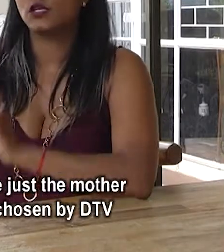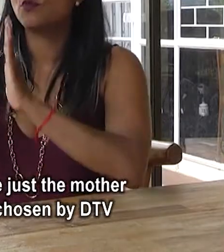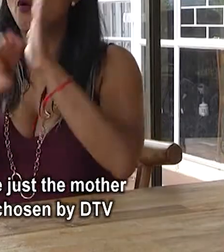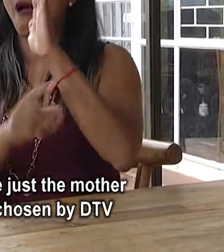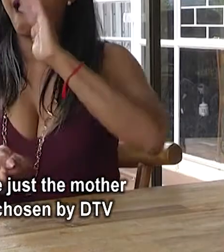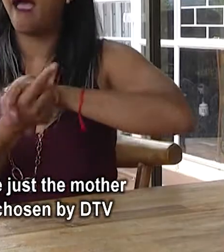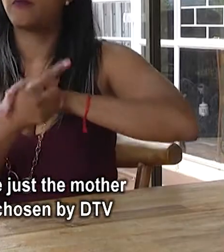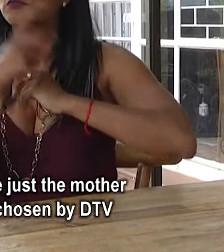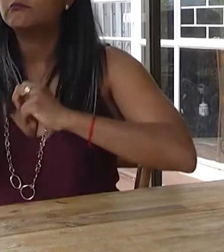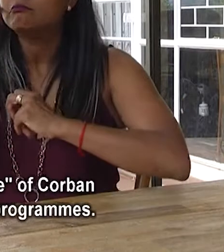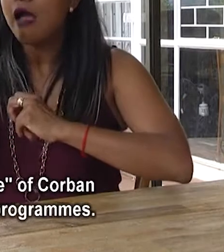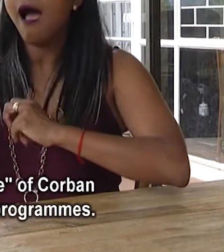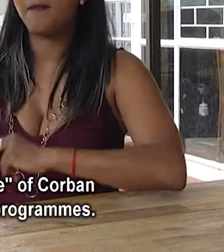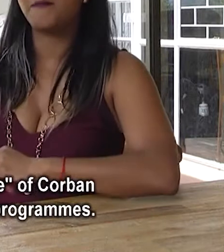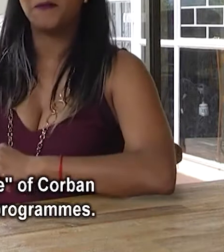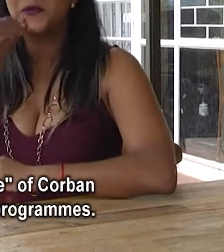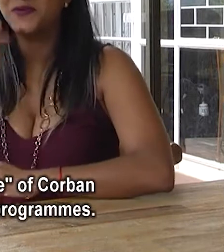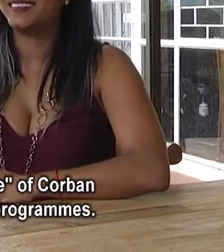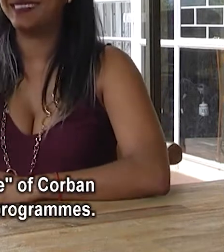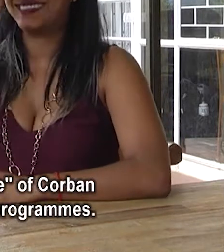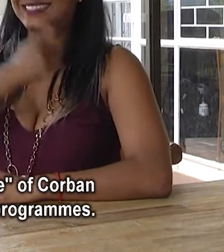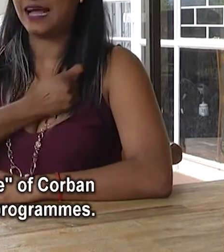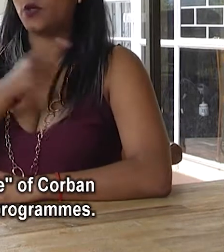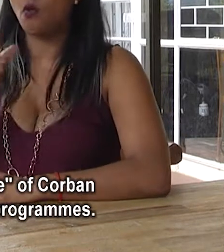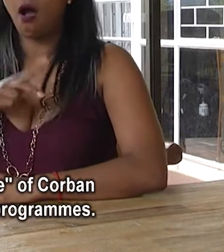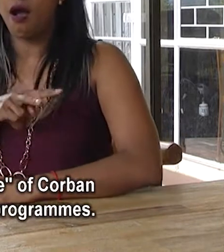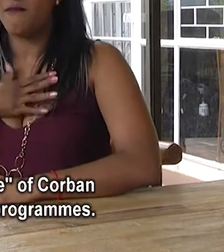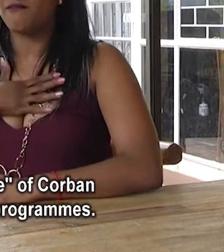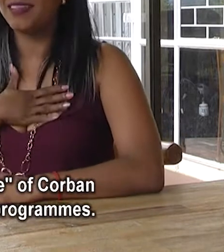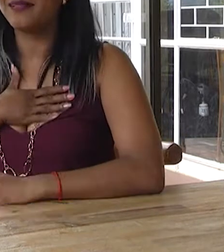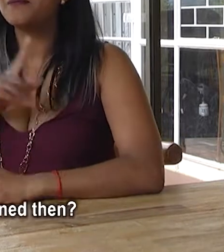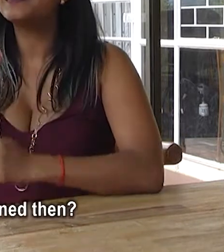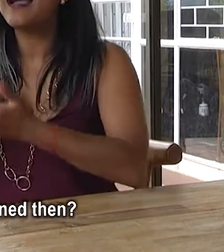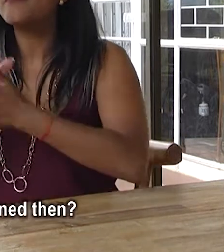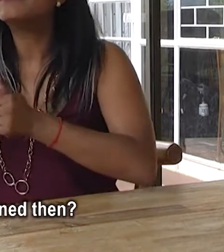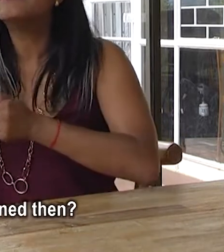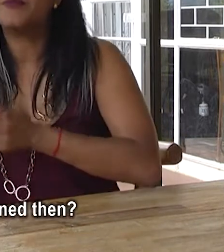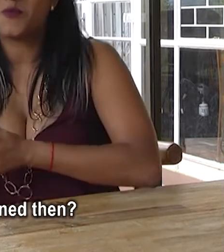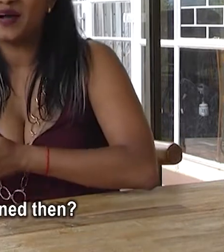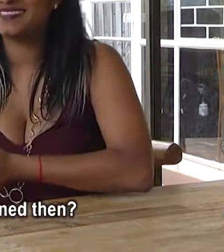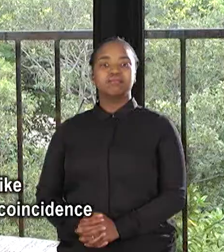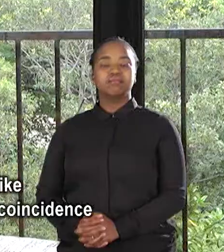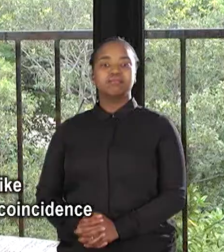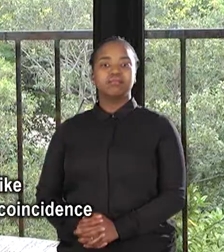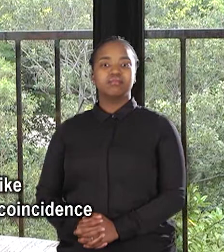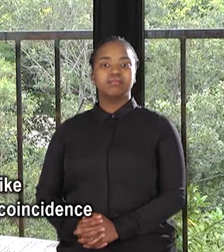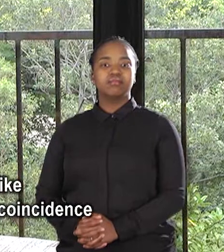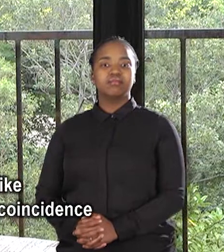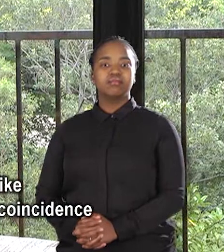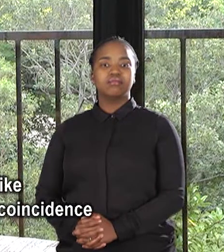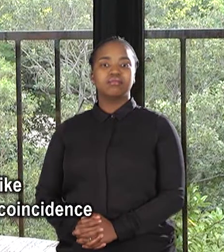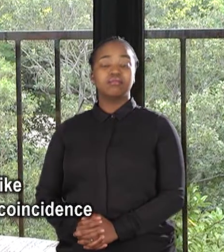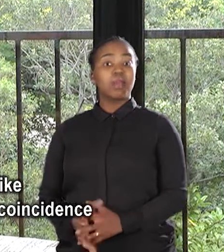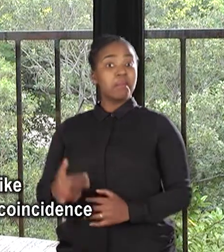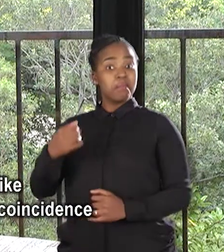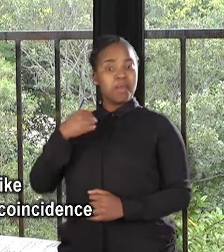Originally, you were just the mother whose son was chosen by DTV to be the voice of Corban on one of our programs. What happened then? It felt to me like it